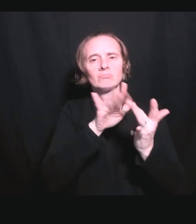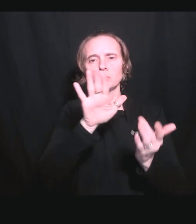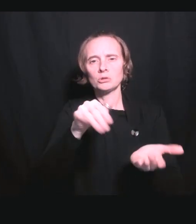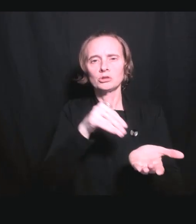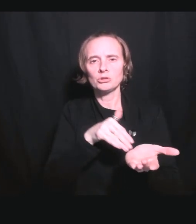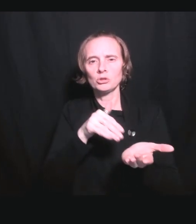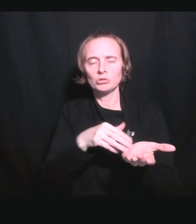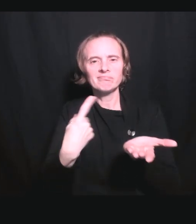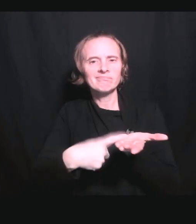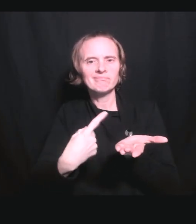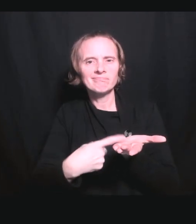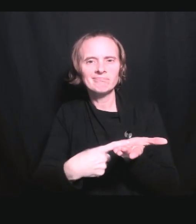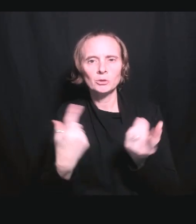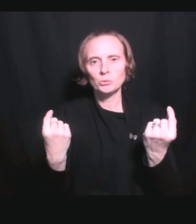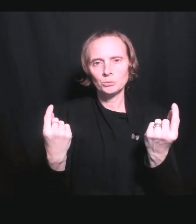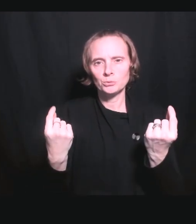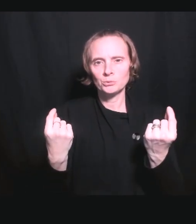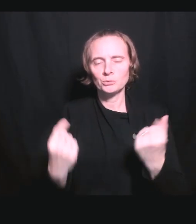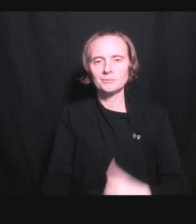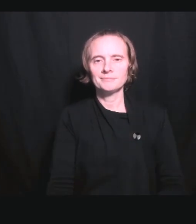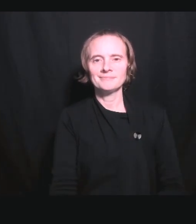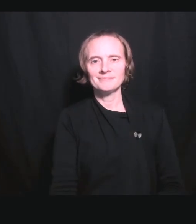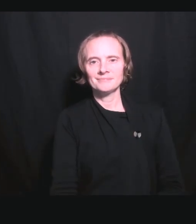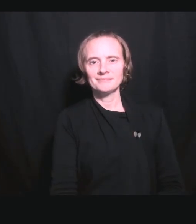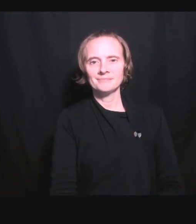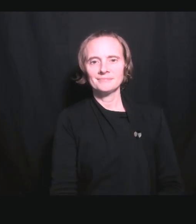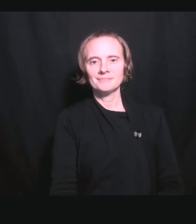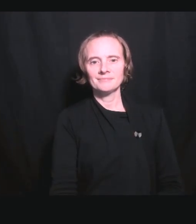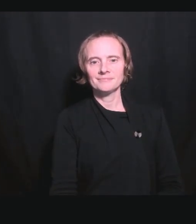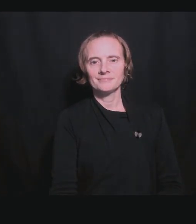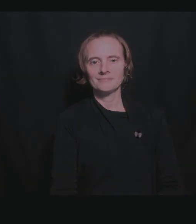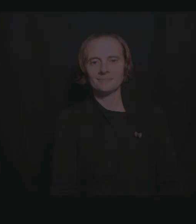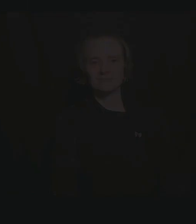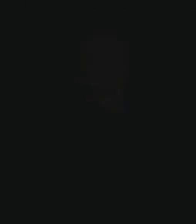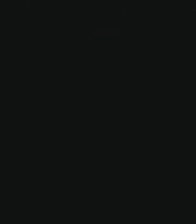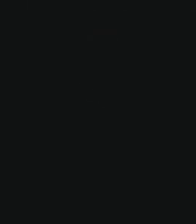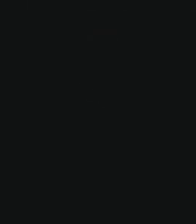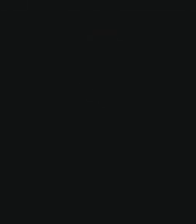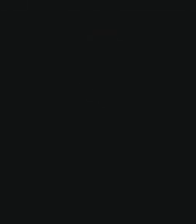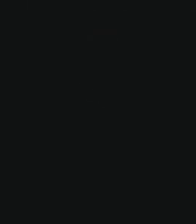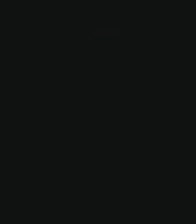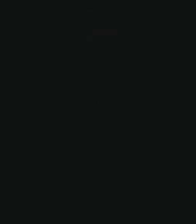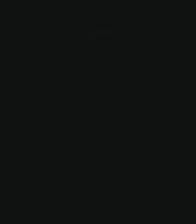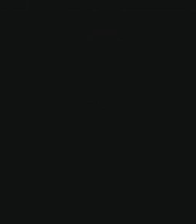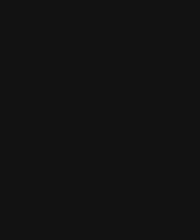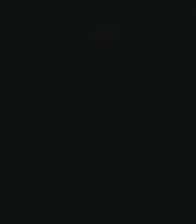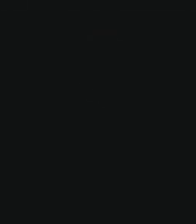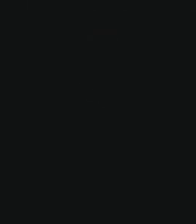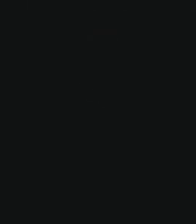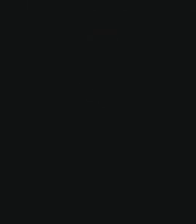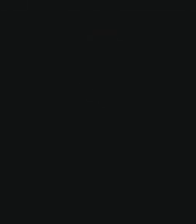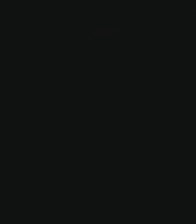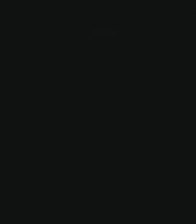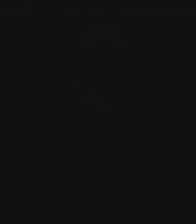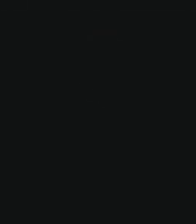802-863-7200. You can also speak to your doctor, who can talk to you about what to do next.